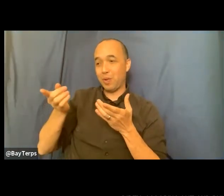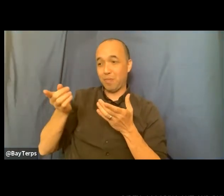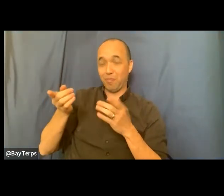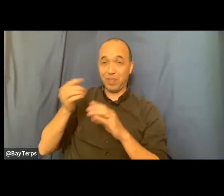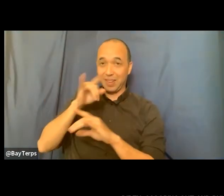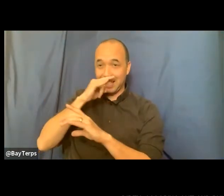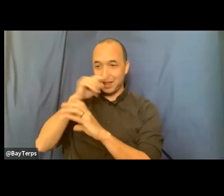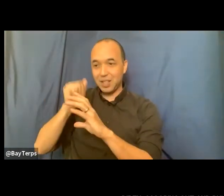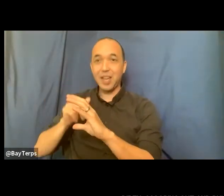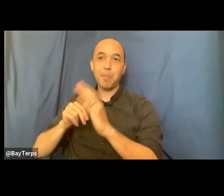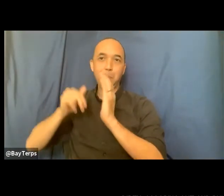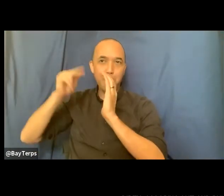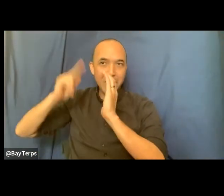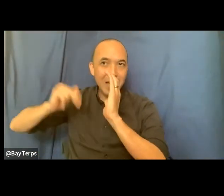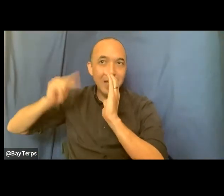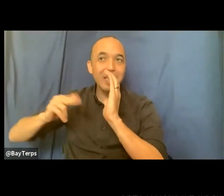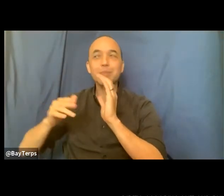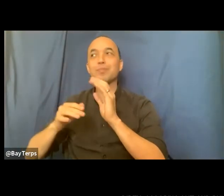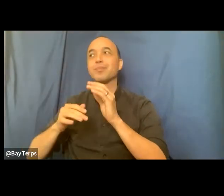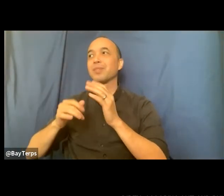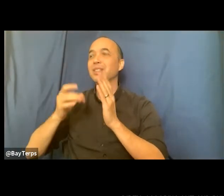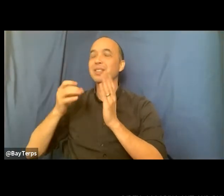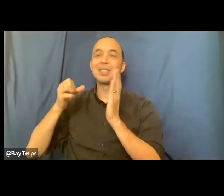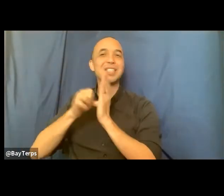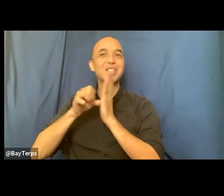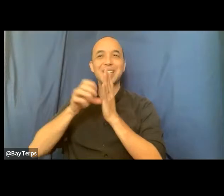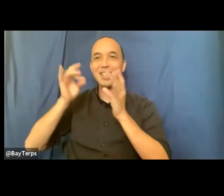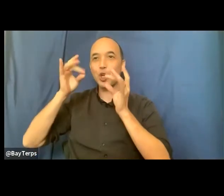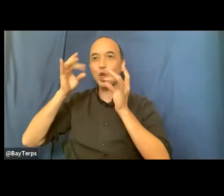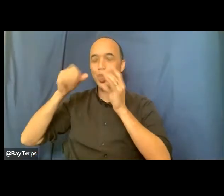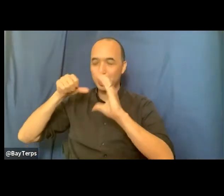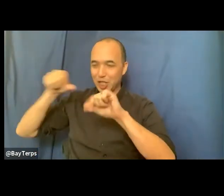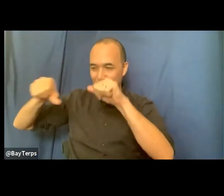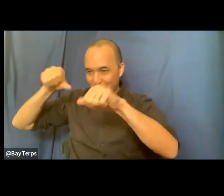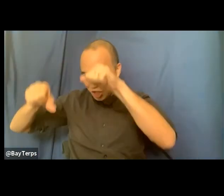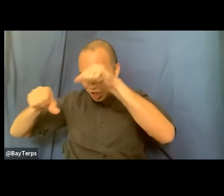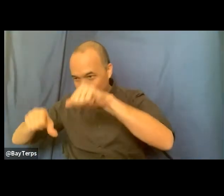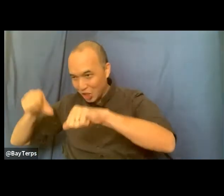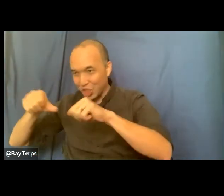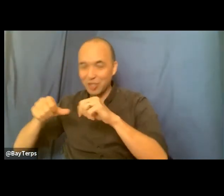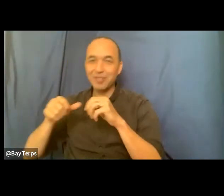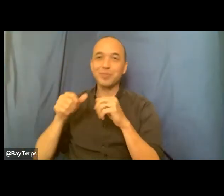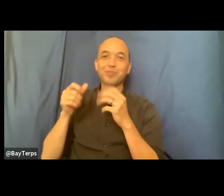They'll do all kinds of stickers and things like that. Um, you know,